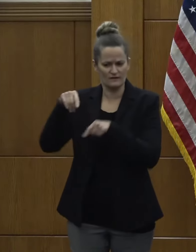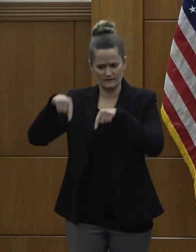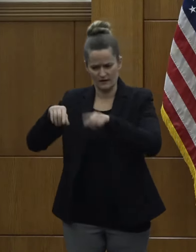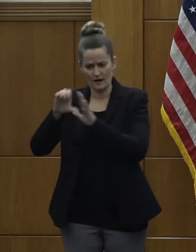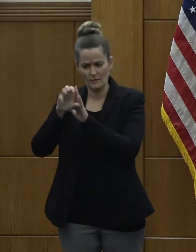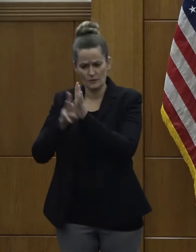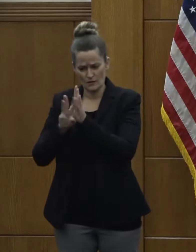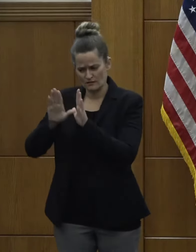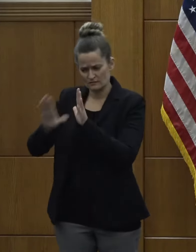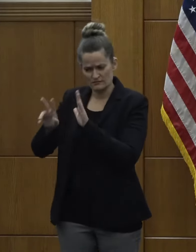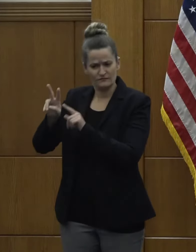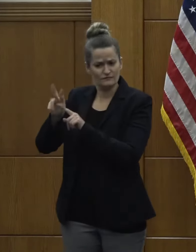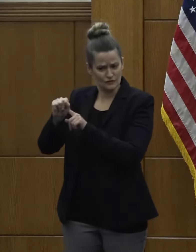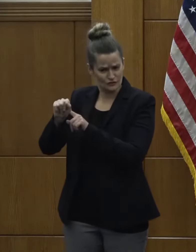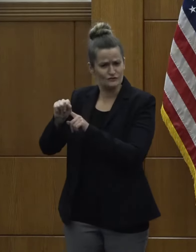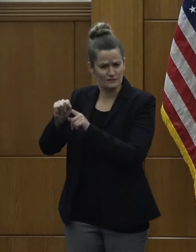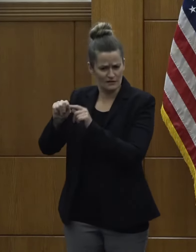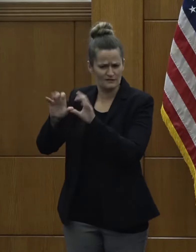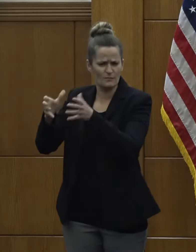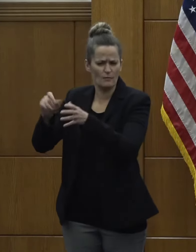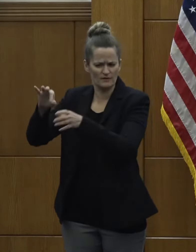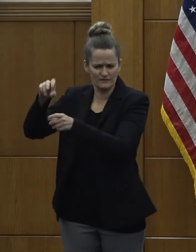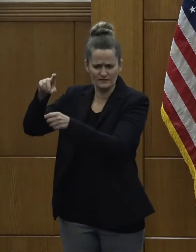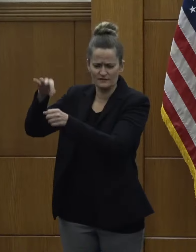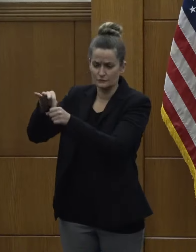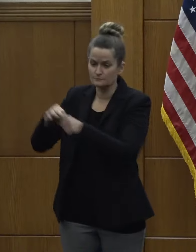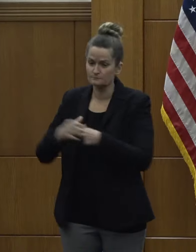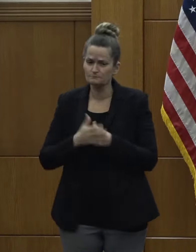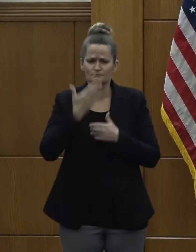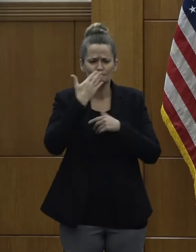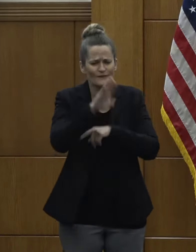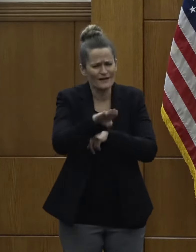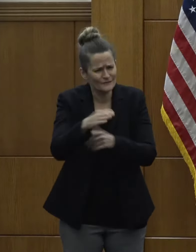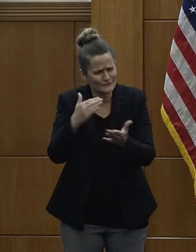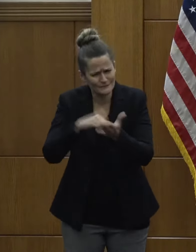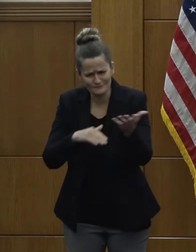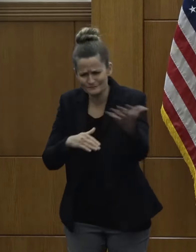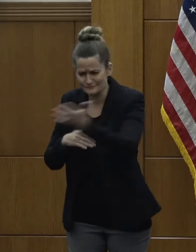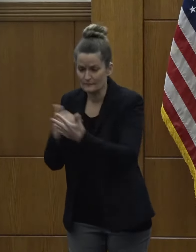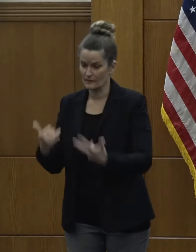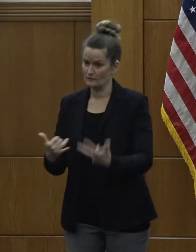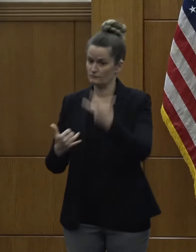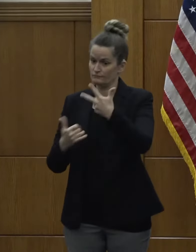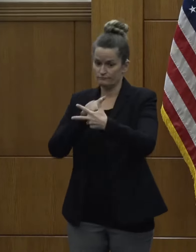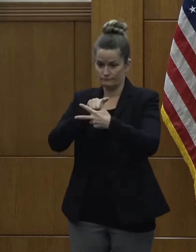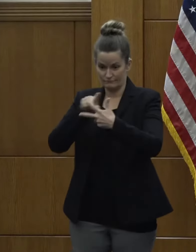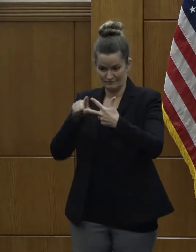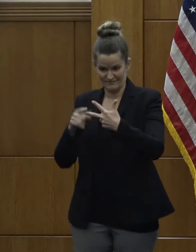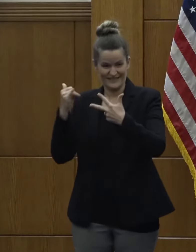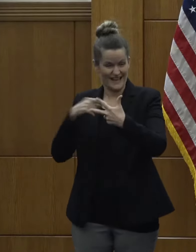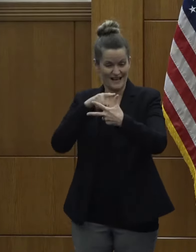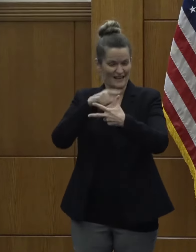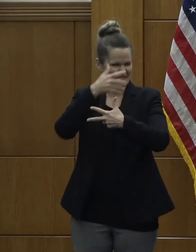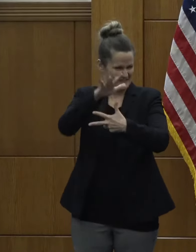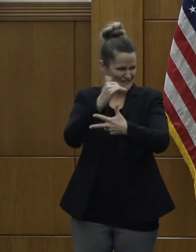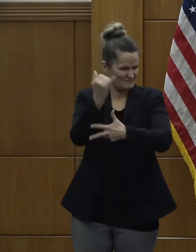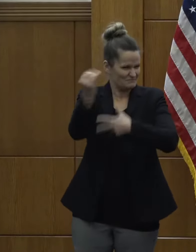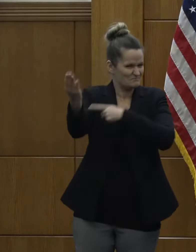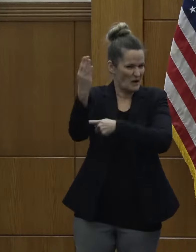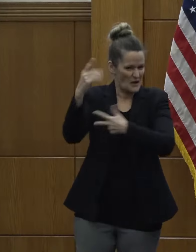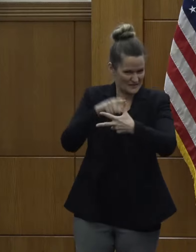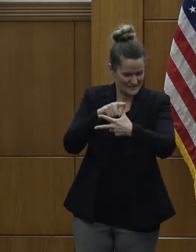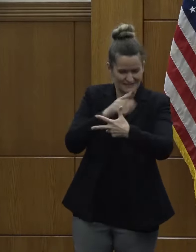the second of 3 media briefings scheduled for today. We are here to provide an update on how things are going and also